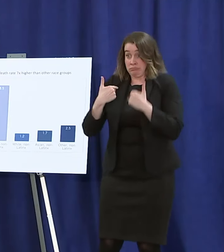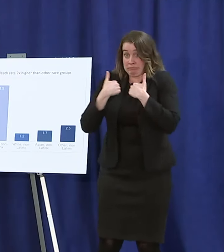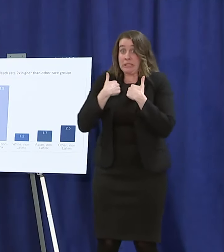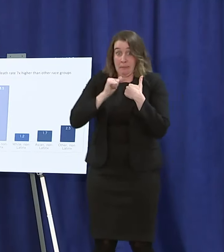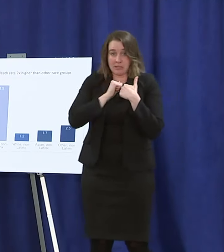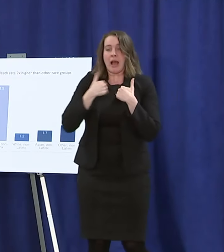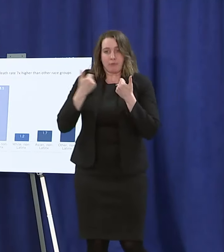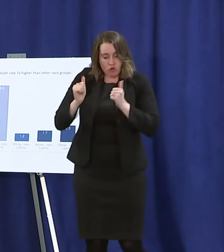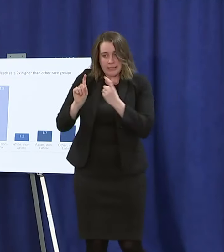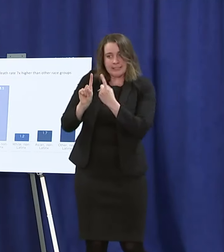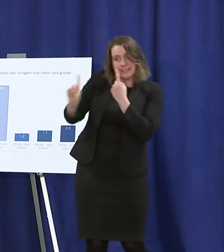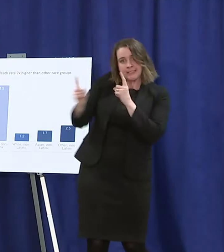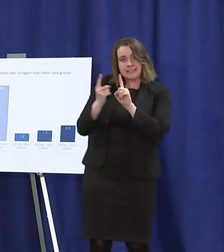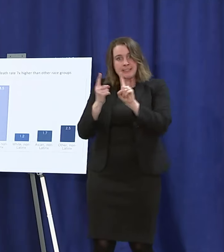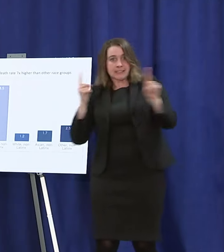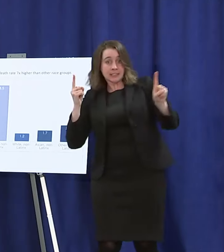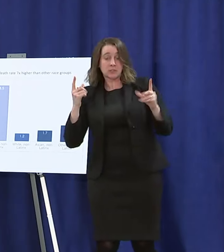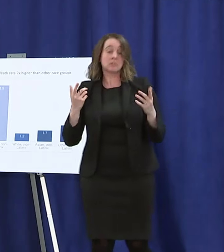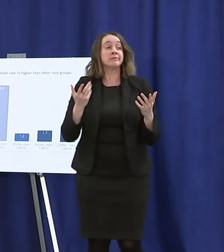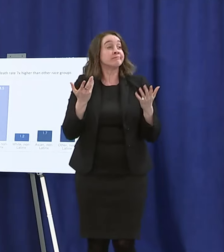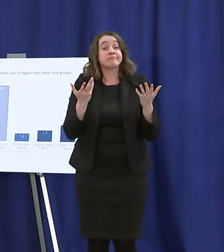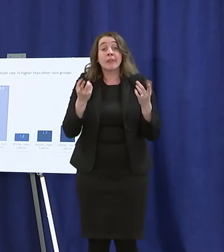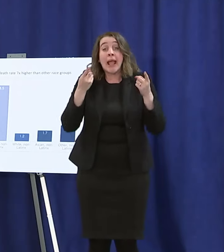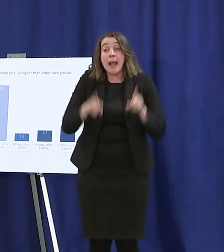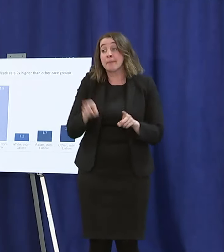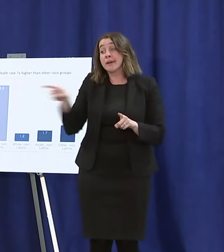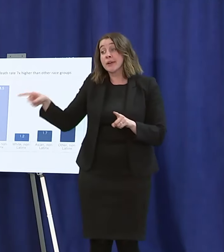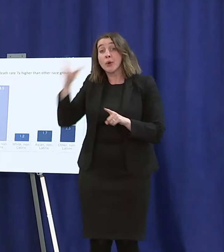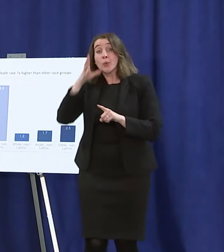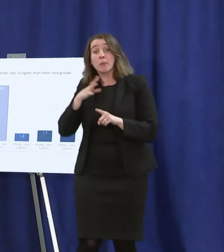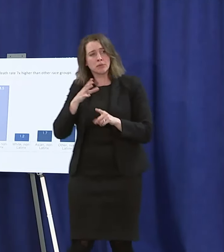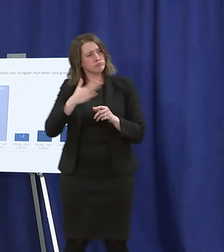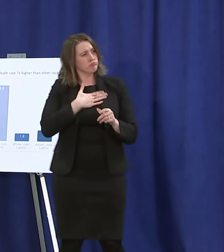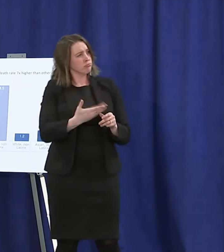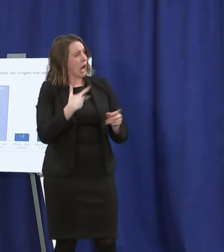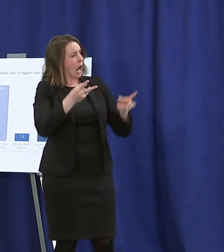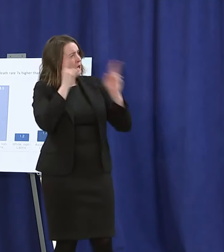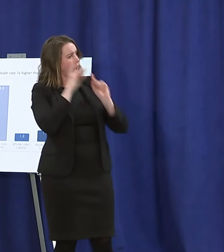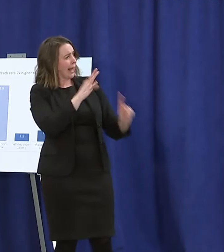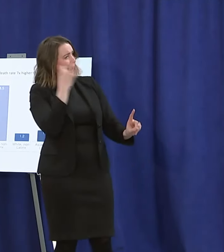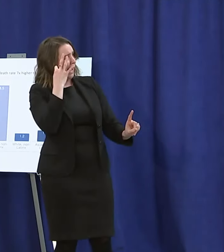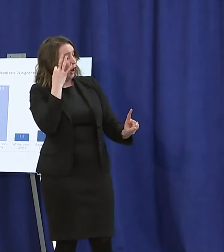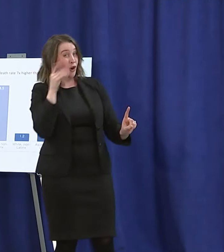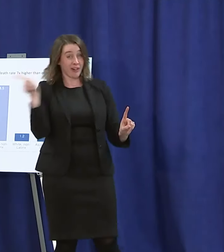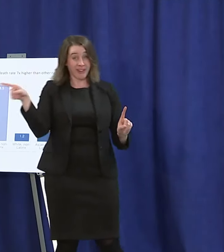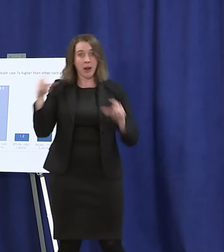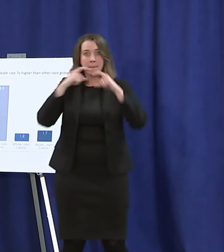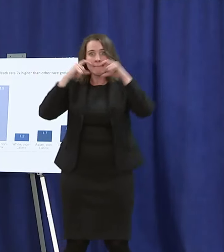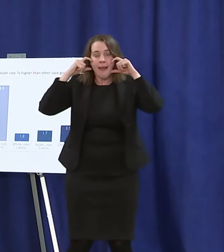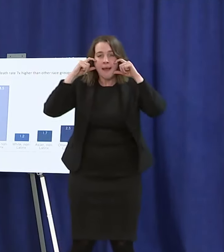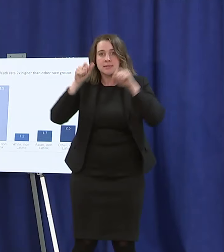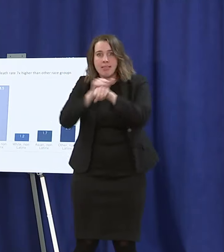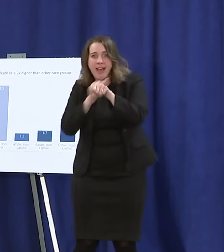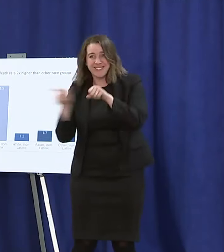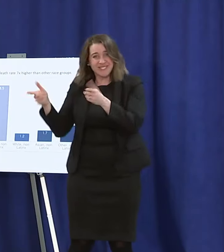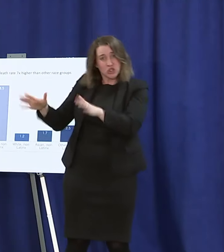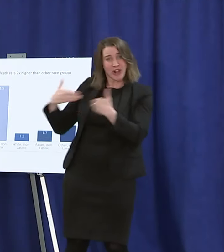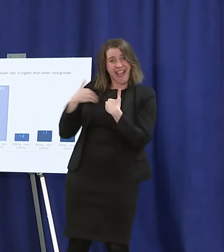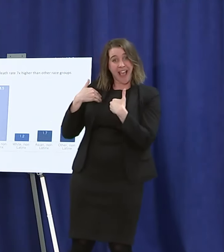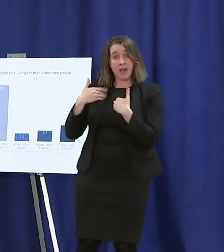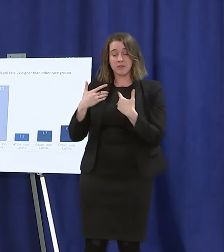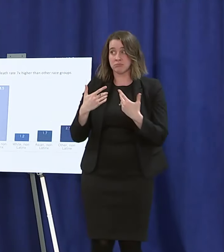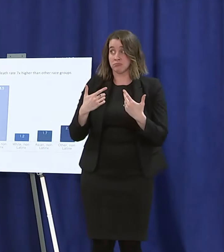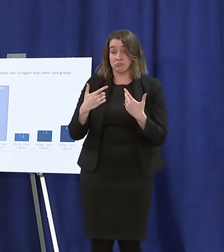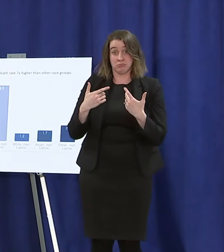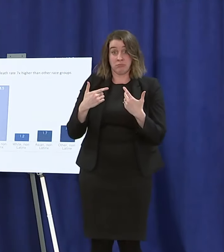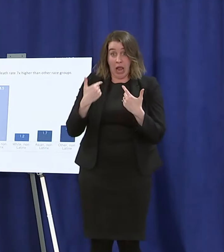distancing. The woman who cut my hair had a mask, had gloves on. So I'm practicing what I'm preaching